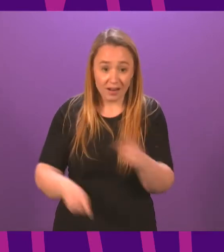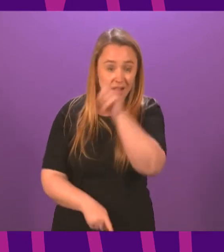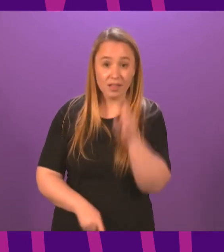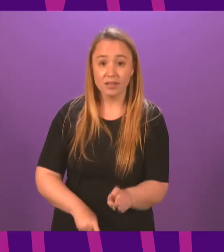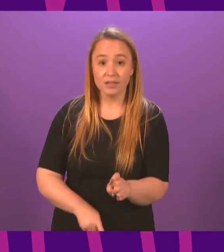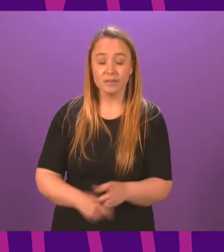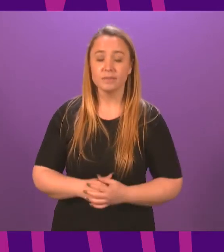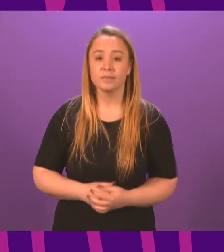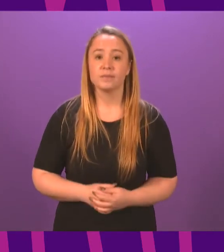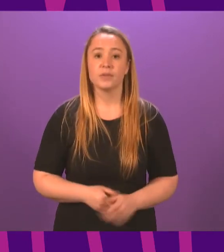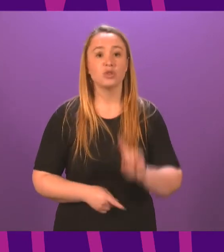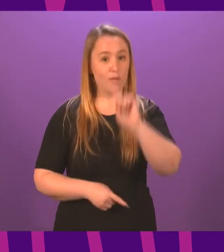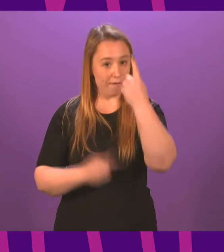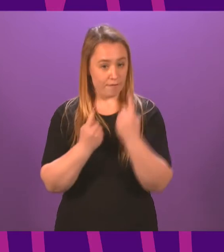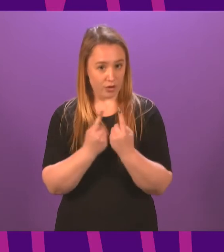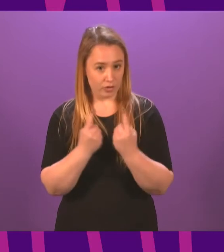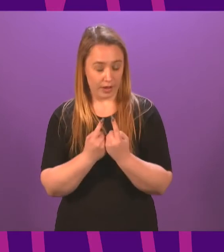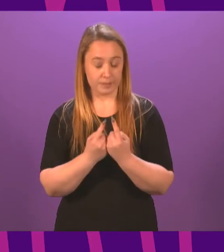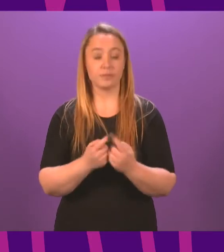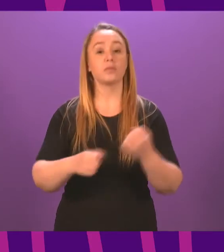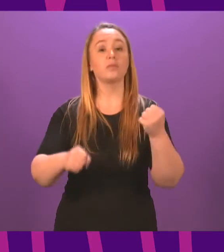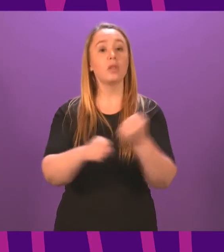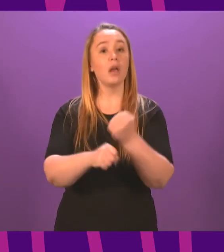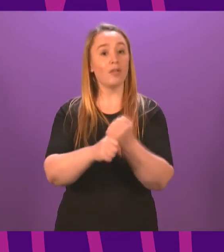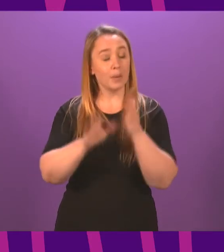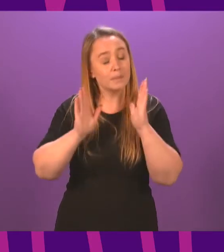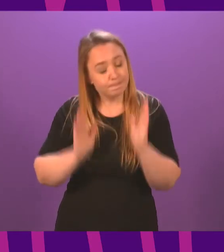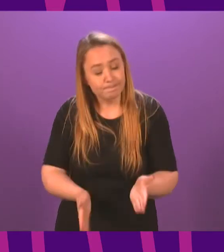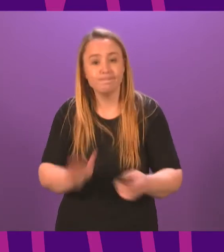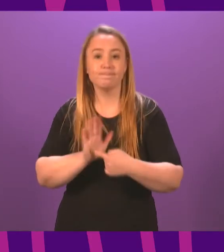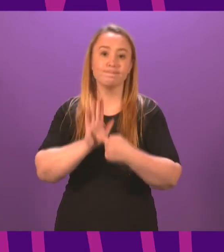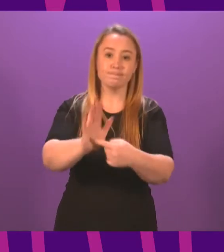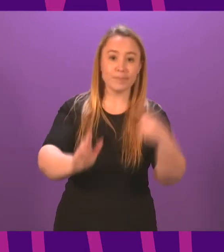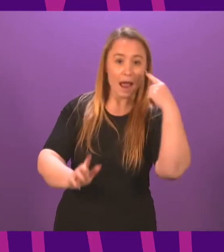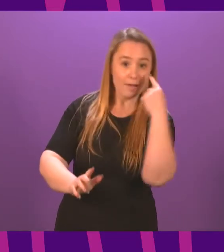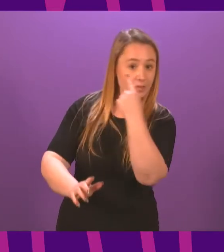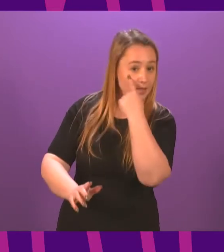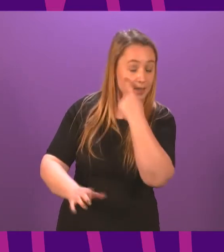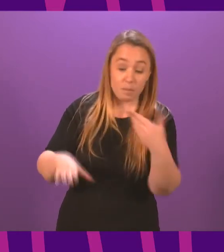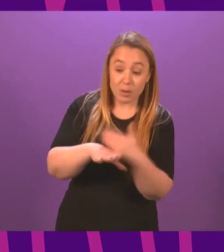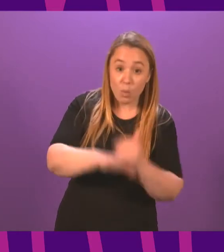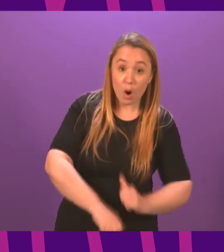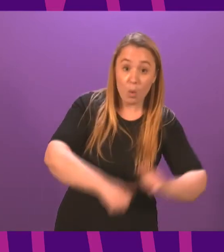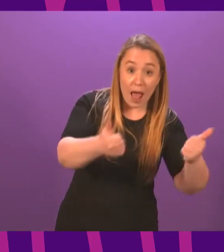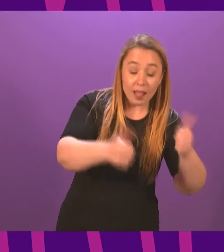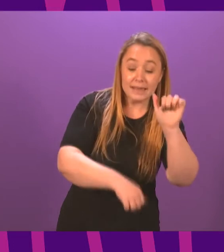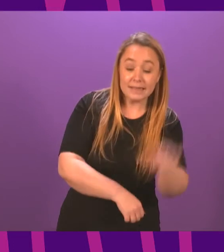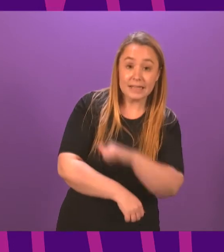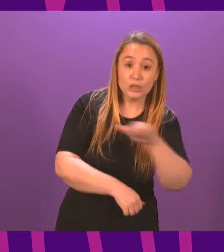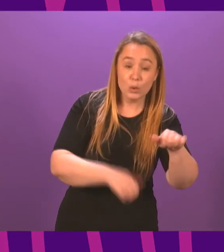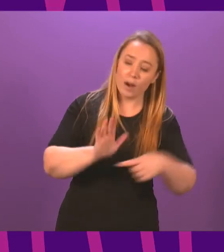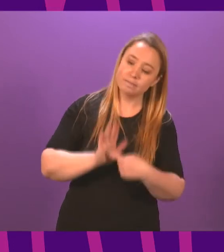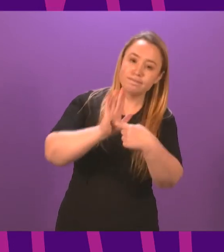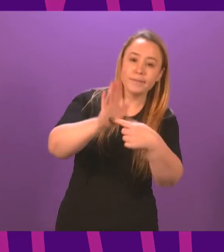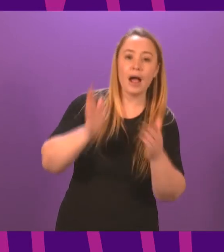point is that the government needs to be better at showing the evidence of the effect. As I reminded the First Minister in Parliament